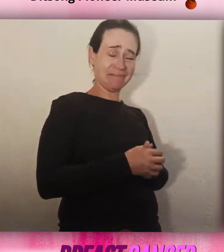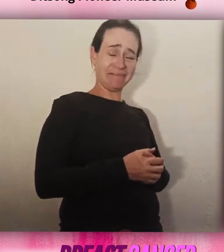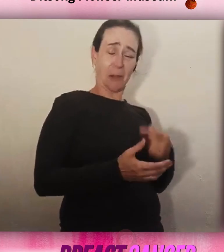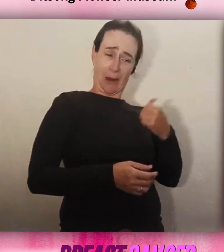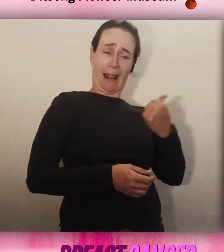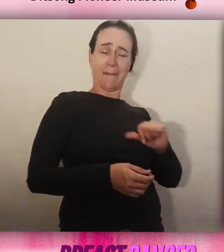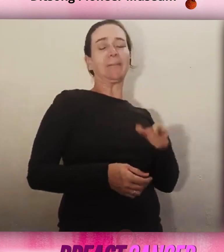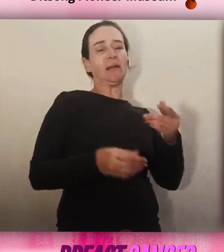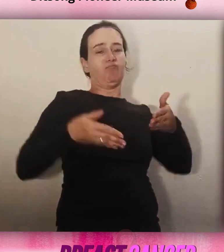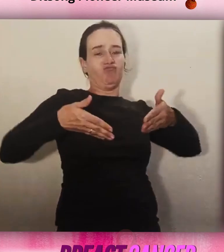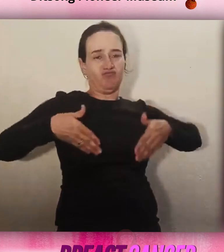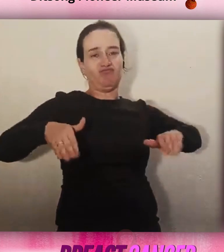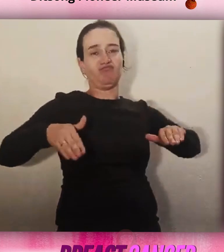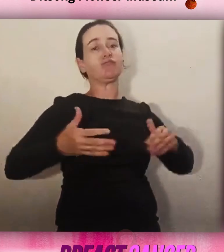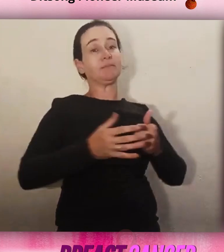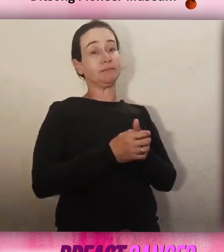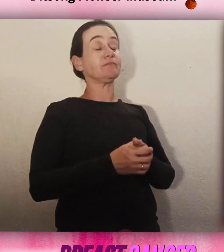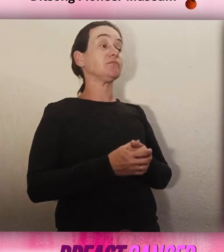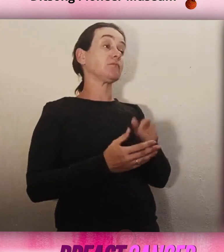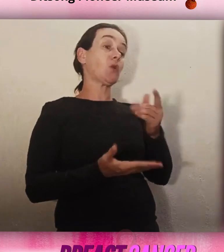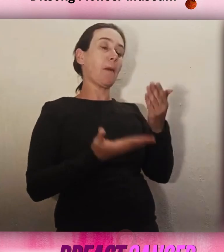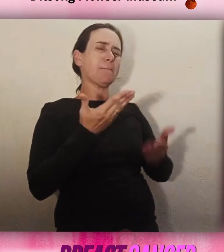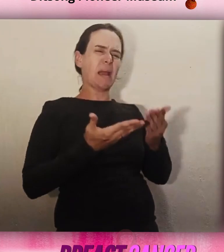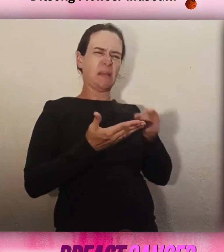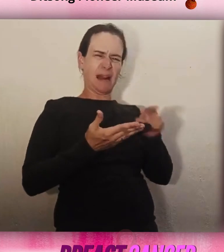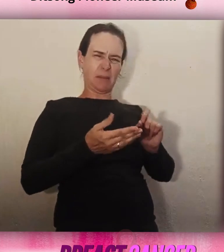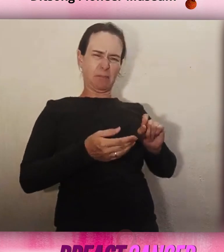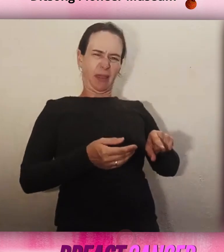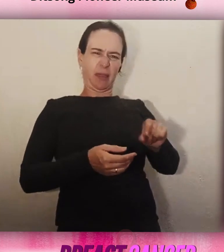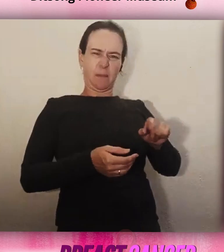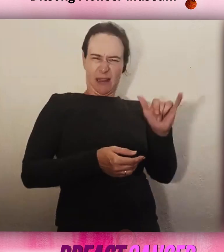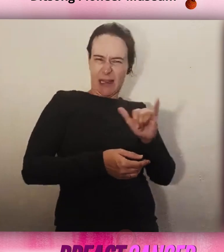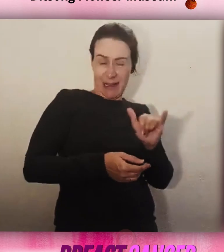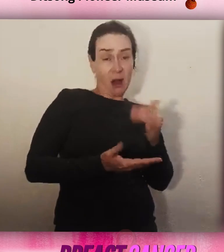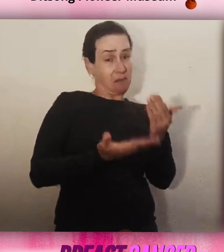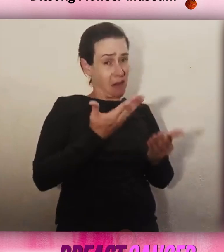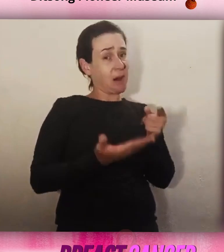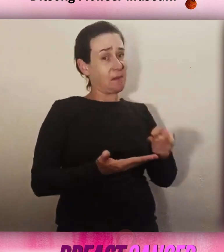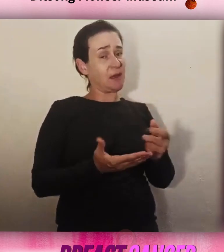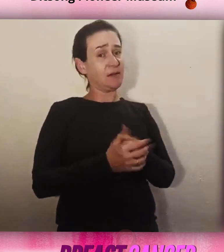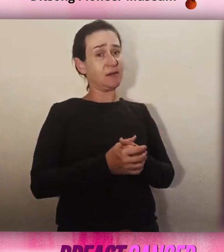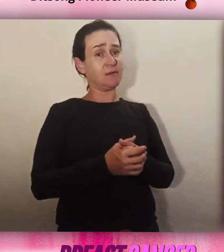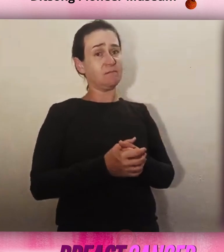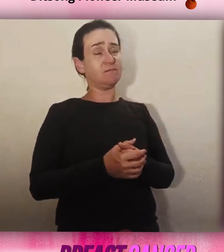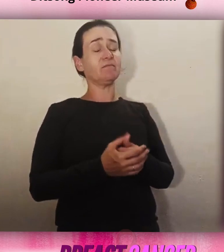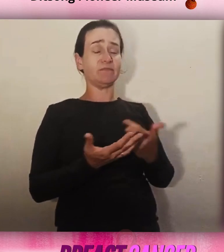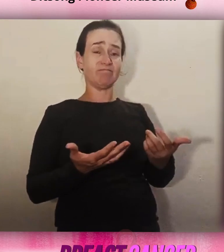Yes. protruding or outward nipple. Yeah. And then you might find nipple discharges. Huh. Okay.